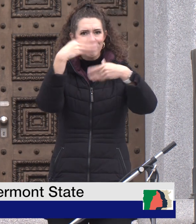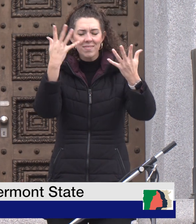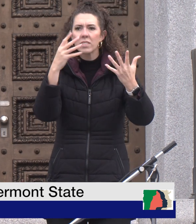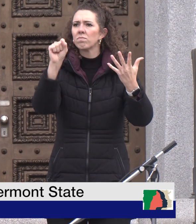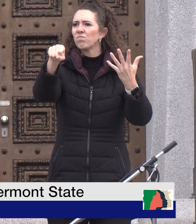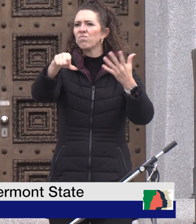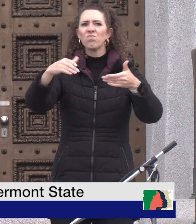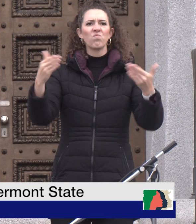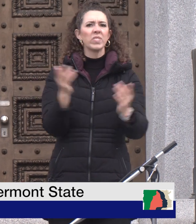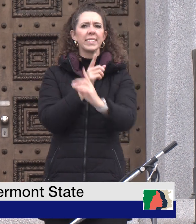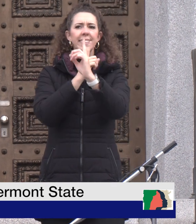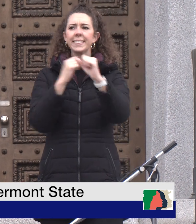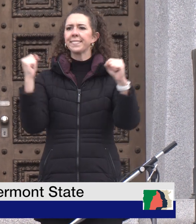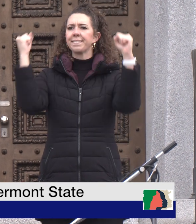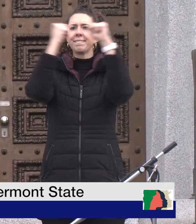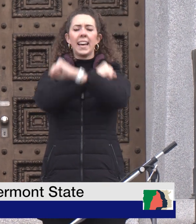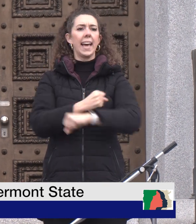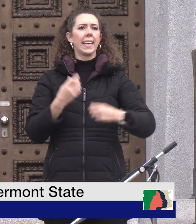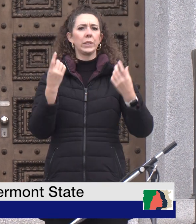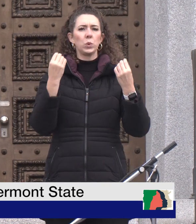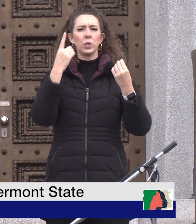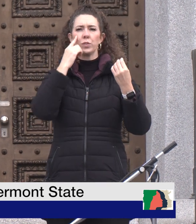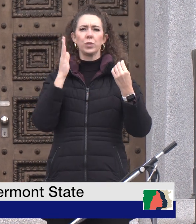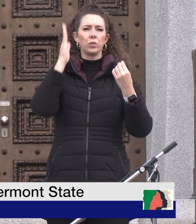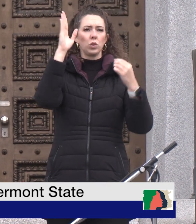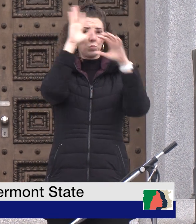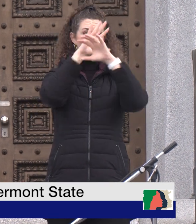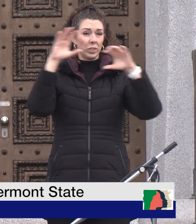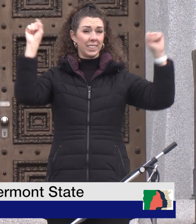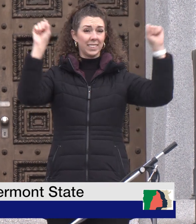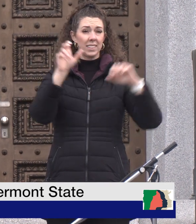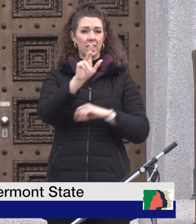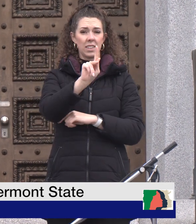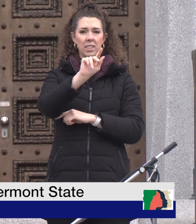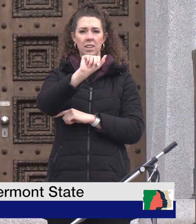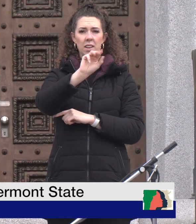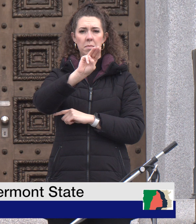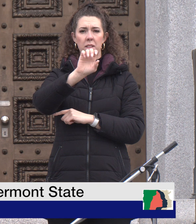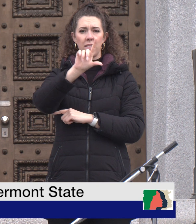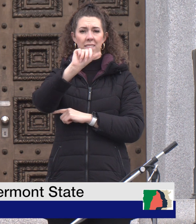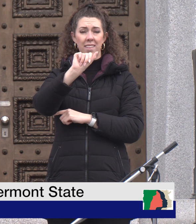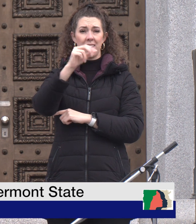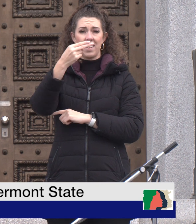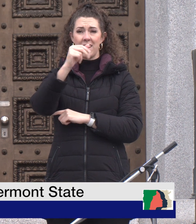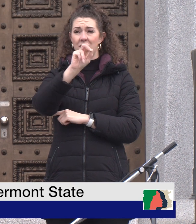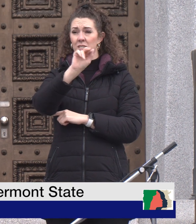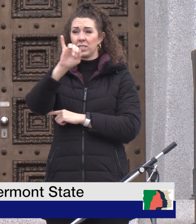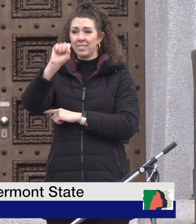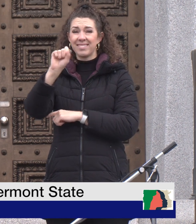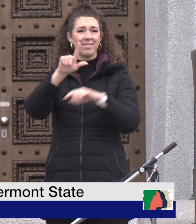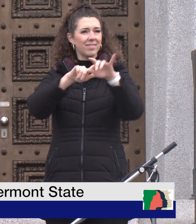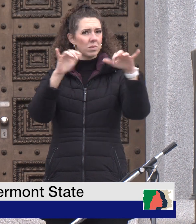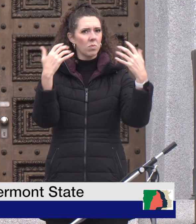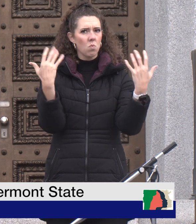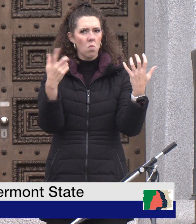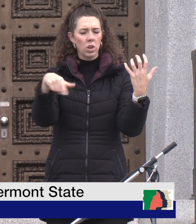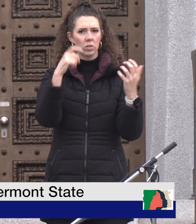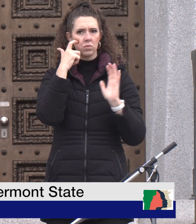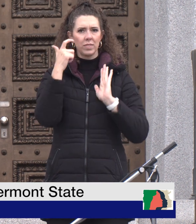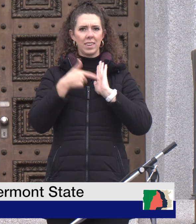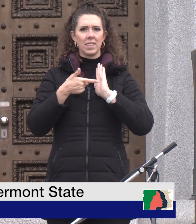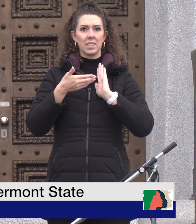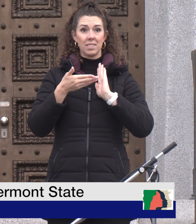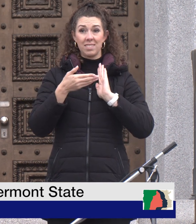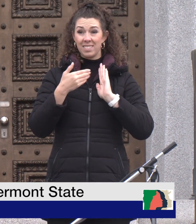fight for future President Kamala Harris, I want you to recognize as well that there's a black woman